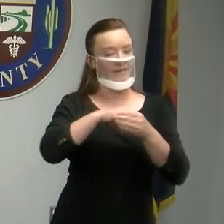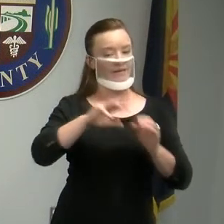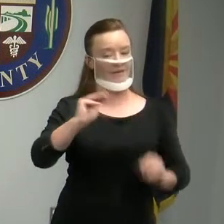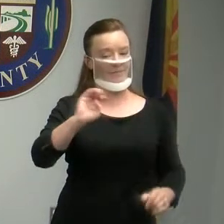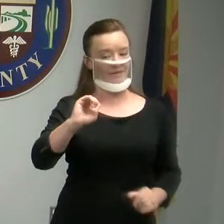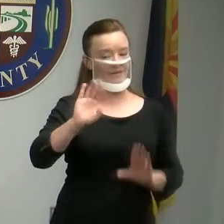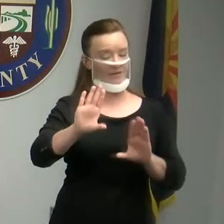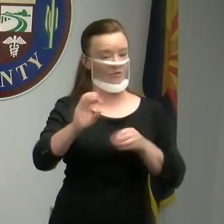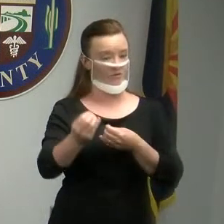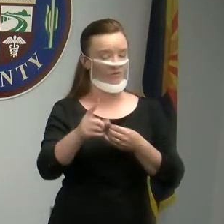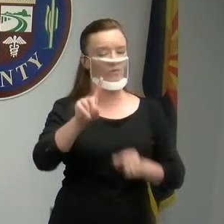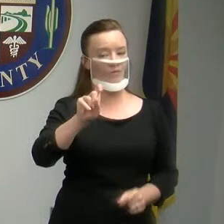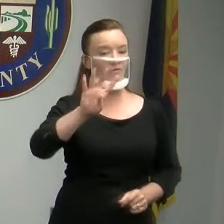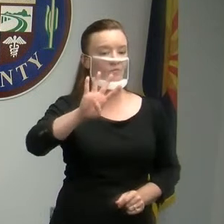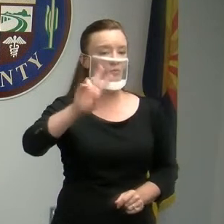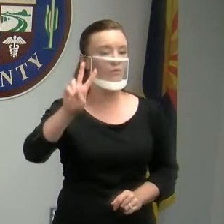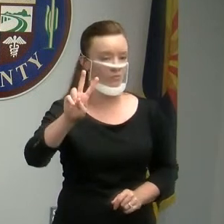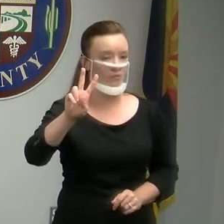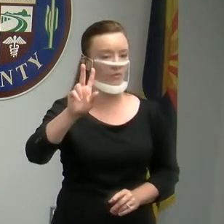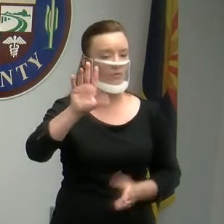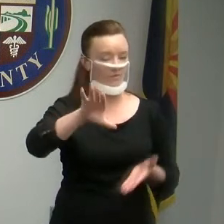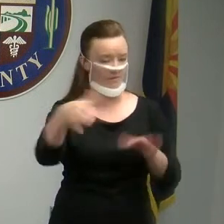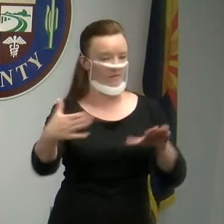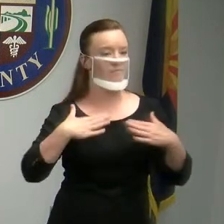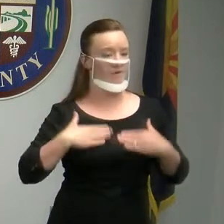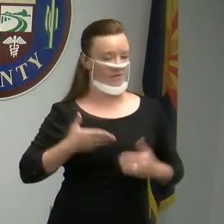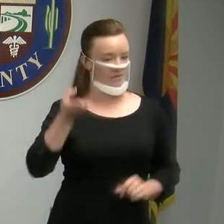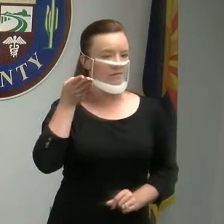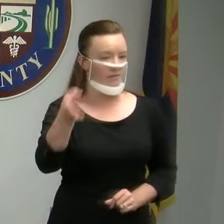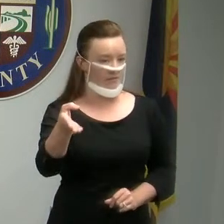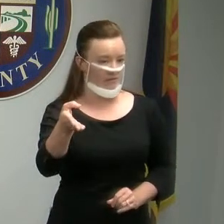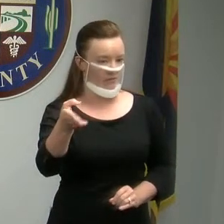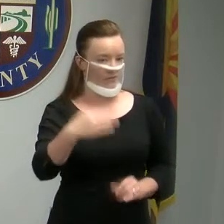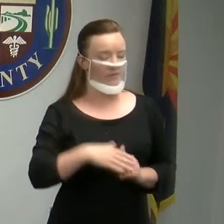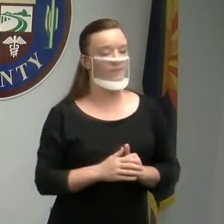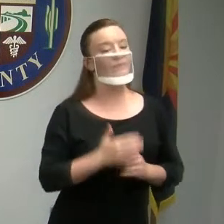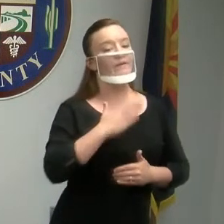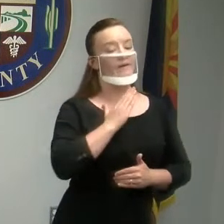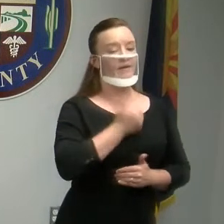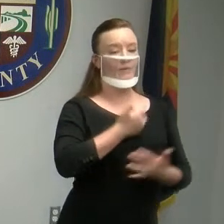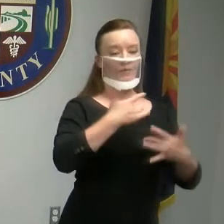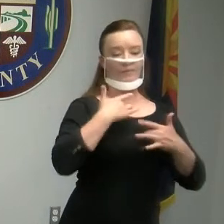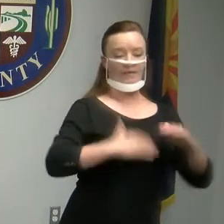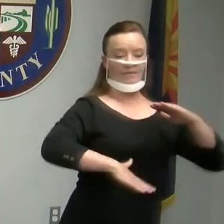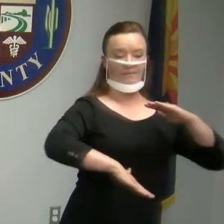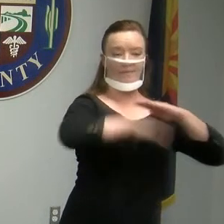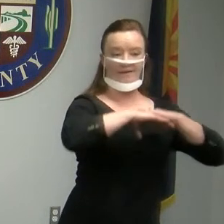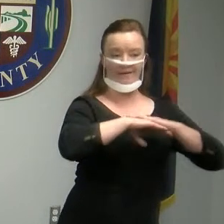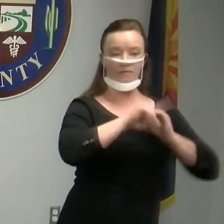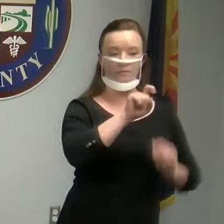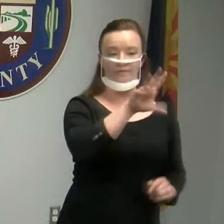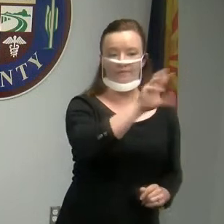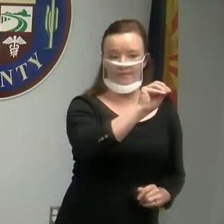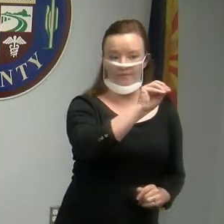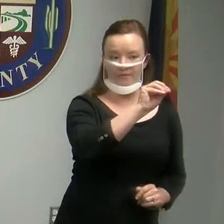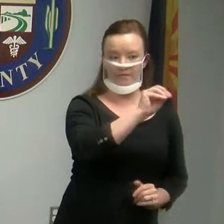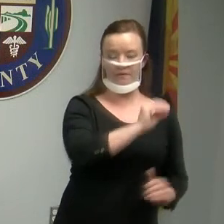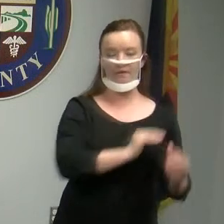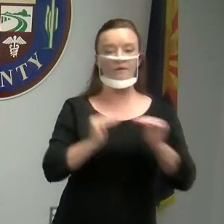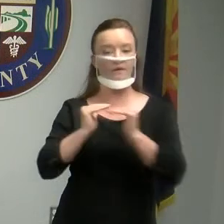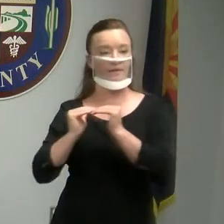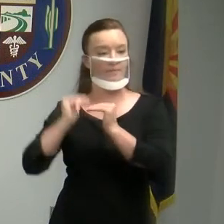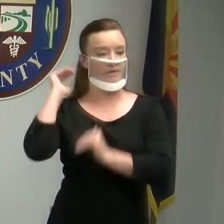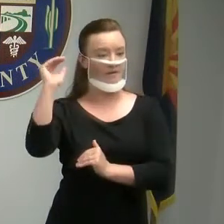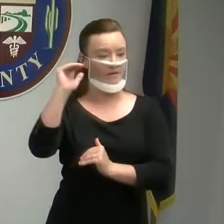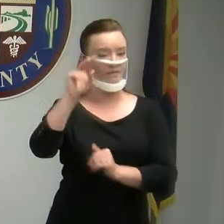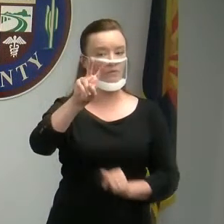today. As you all know from what we've presented in the past, it's 150 is our normal capacity, and anything above that, up to 209,